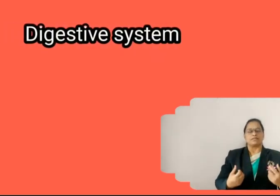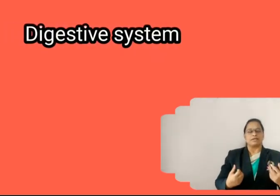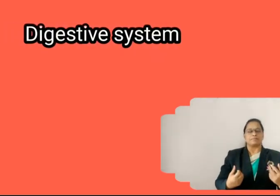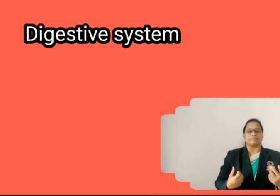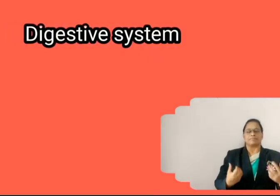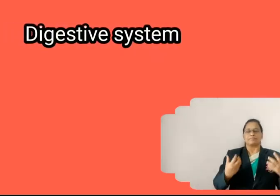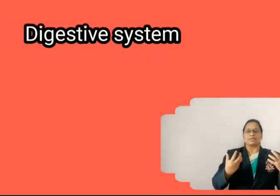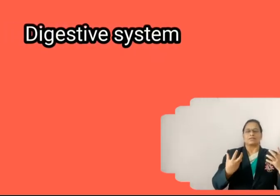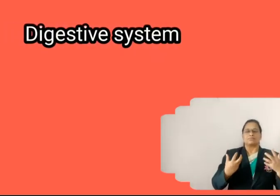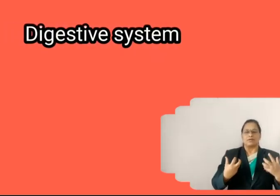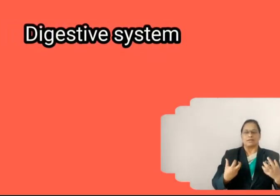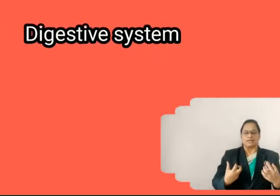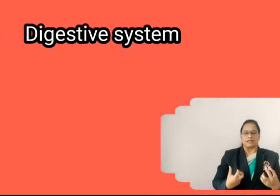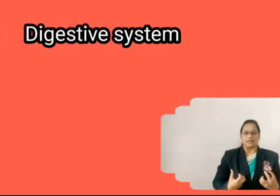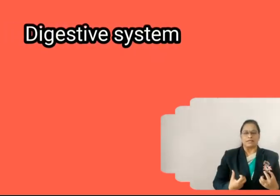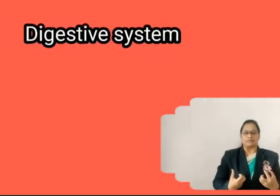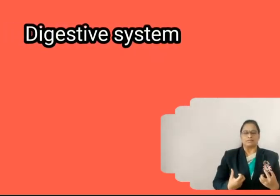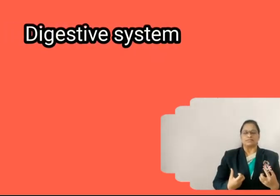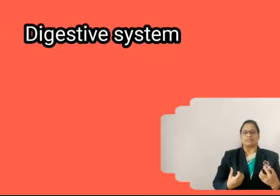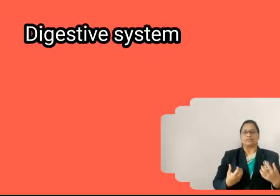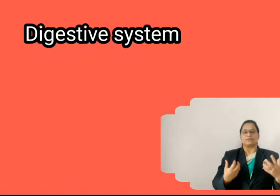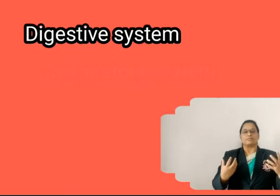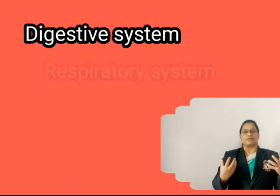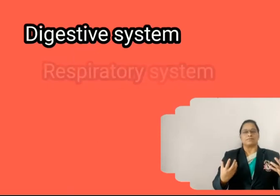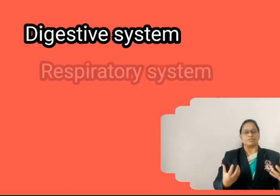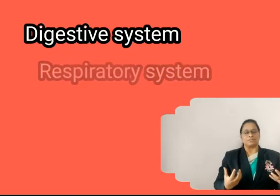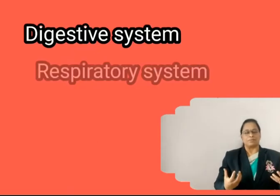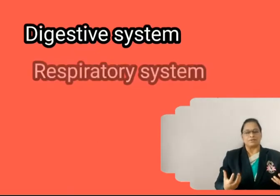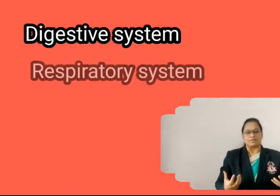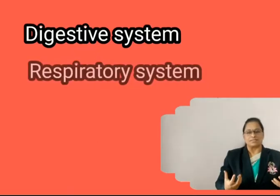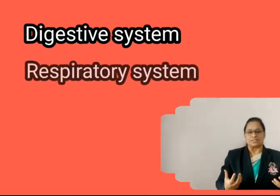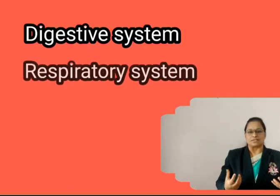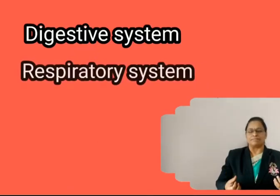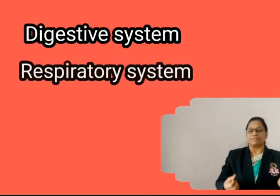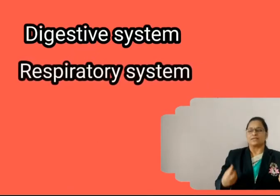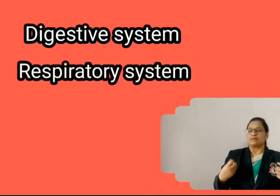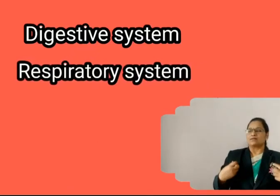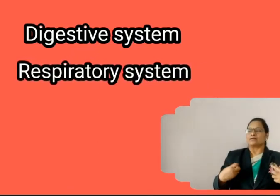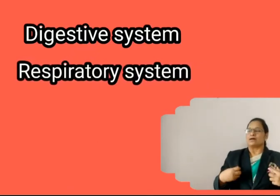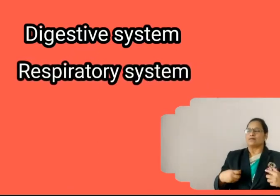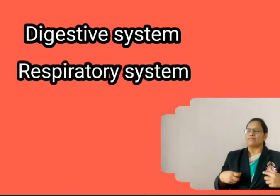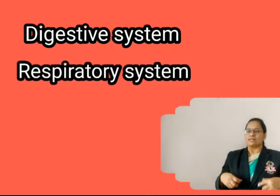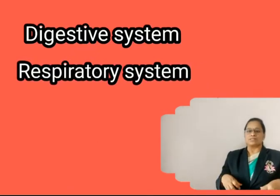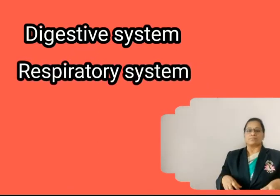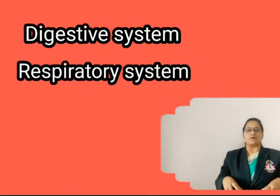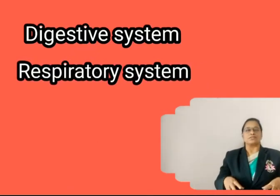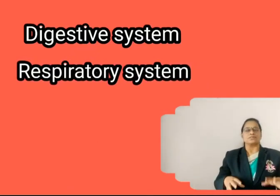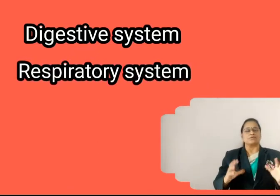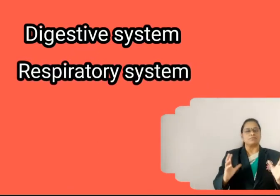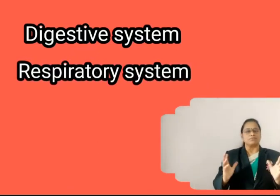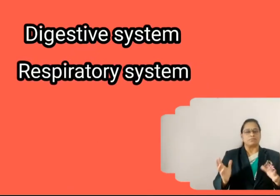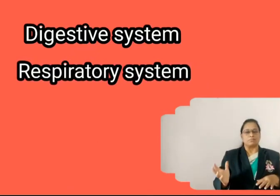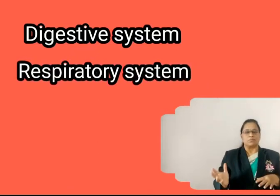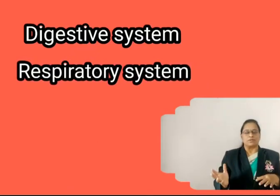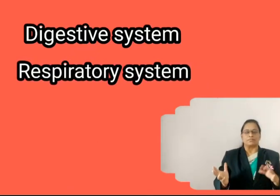breathing. For inhaling oxygen, we have respiratory system. Waste products to remove from the body, we